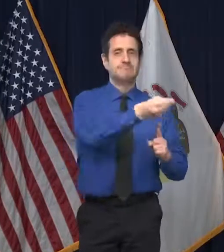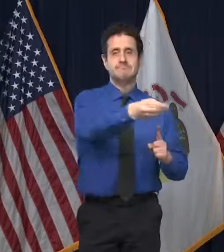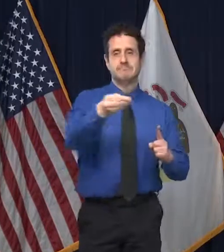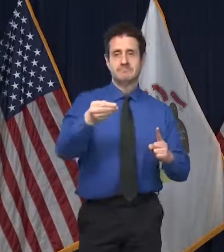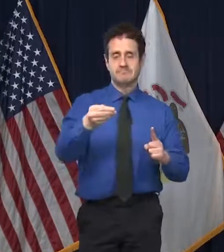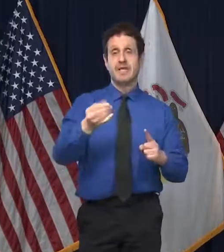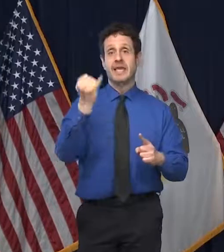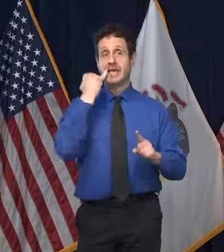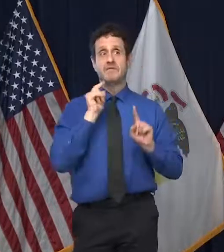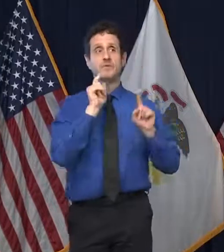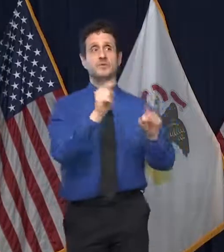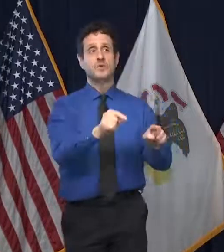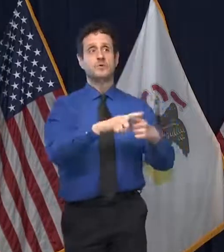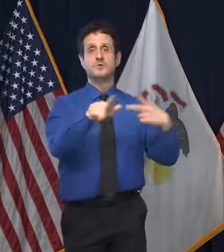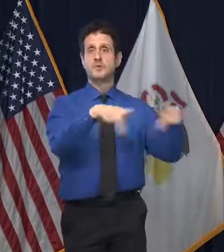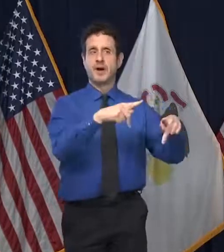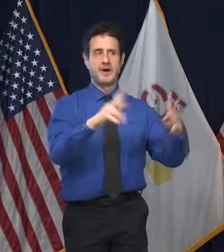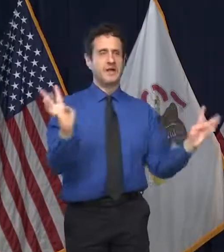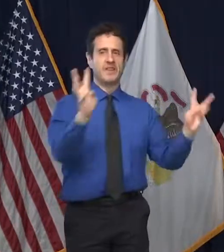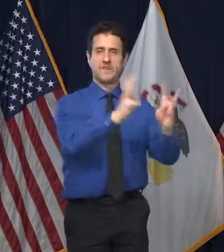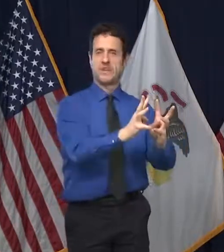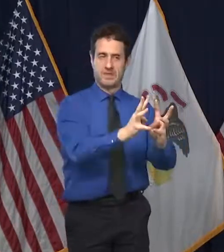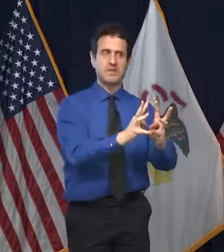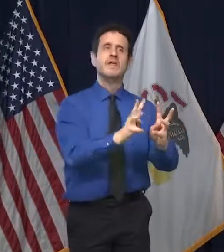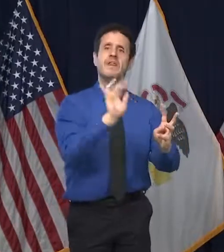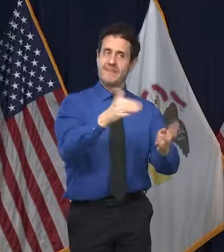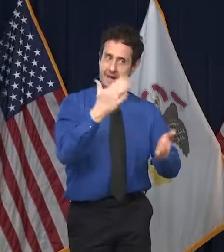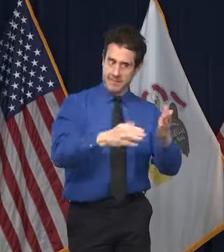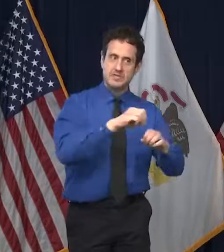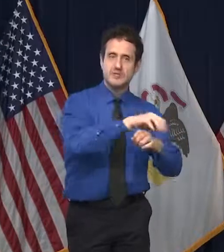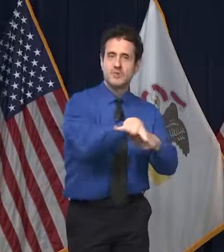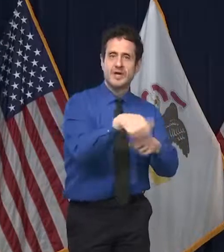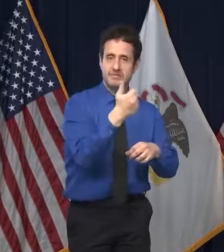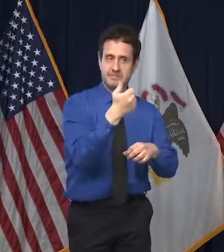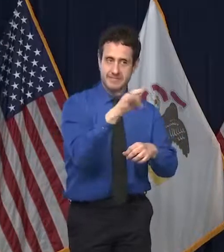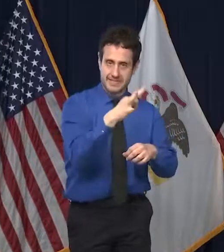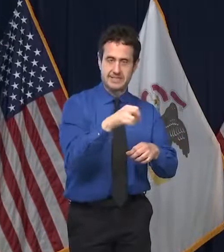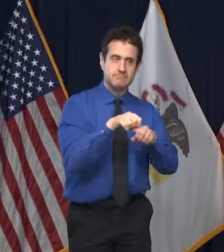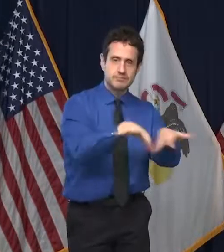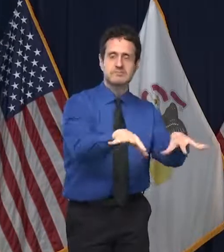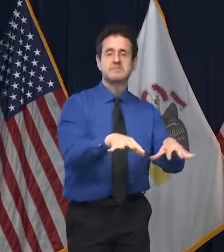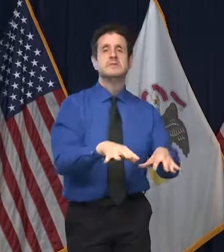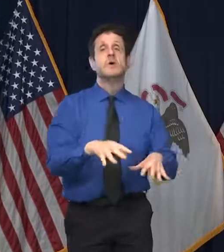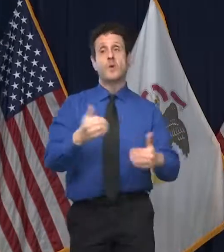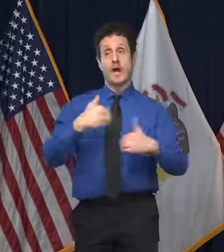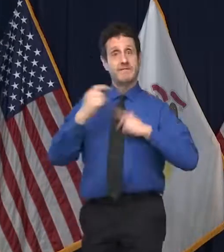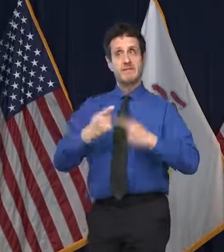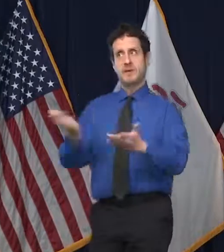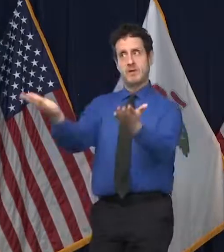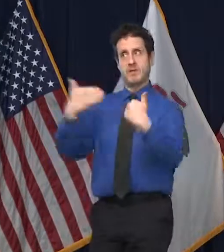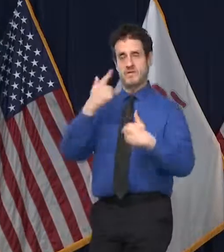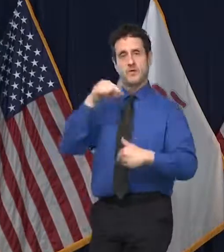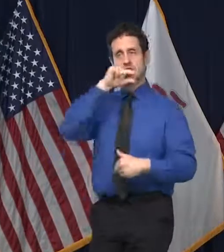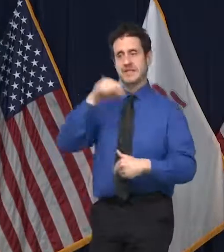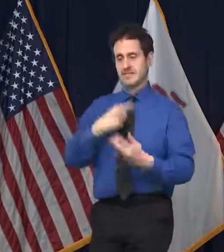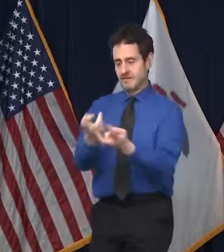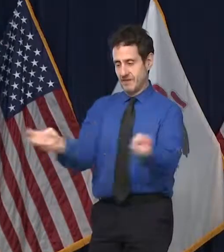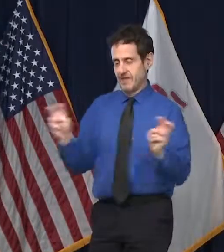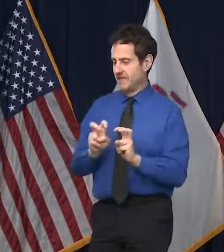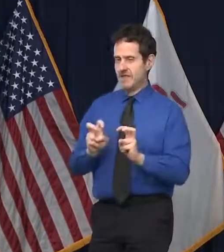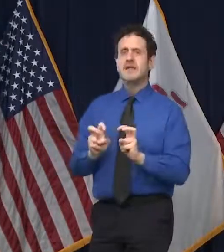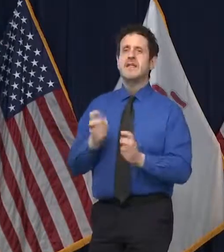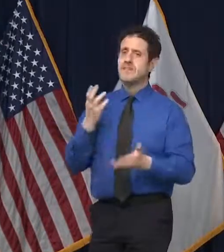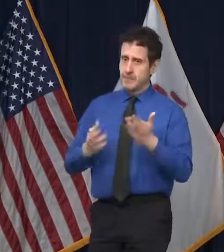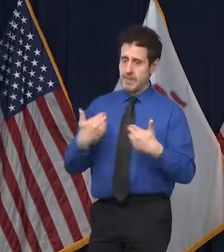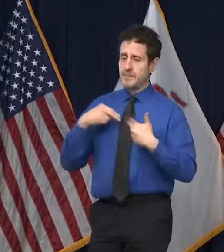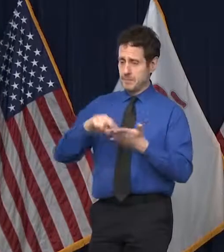crowded event, as will having multiple people in your home for Thanksgiving. So in terms of travel, we do recommend avoiding